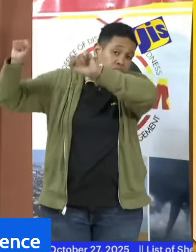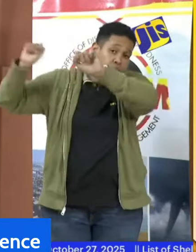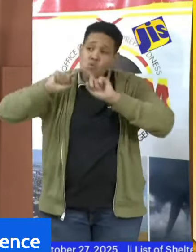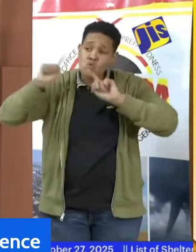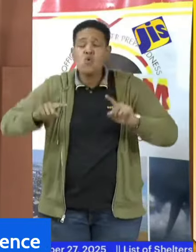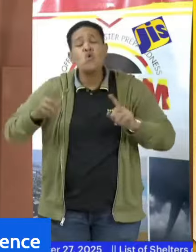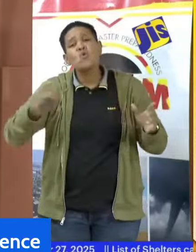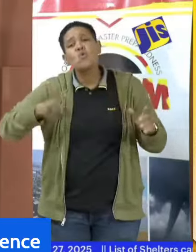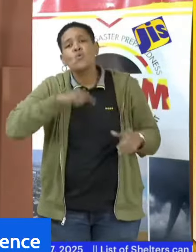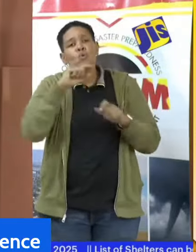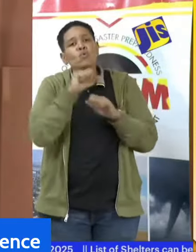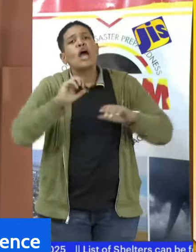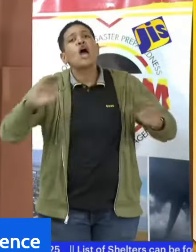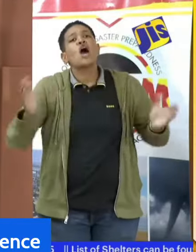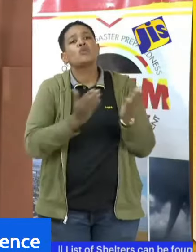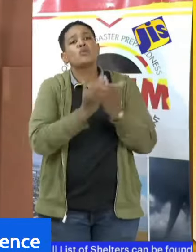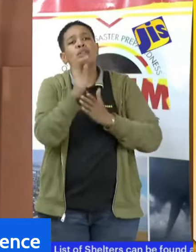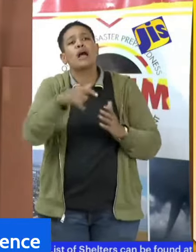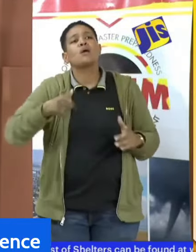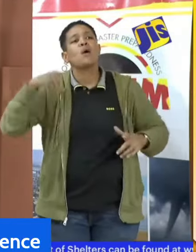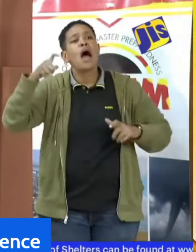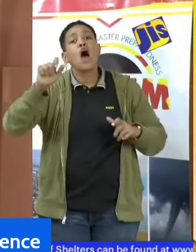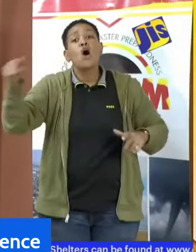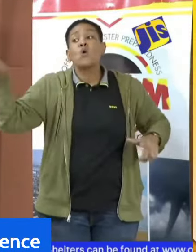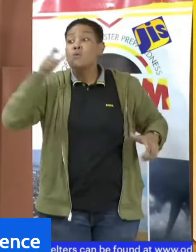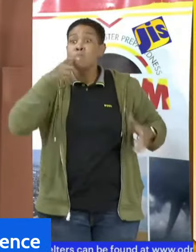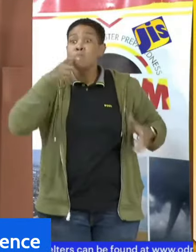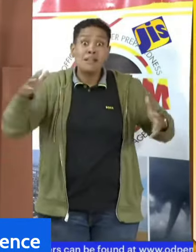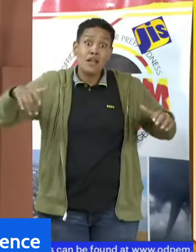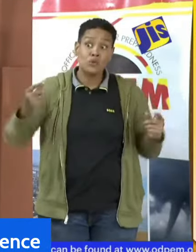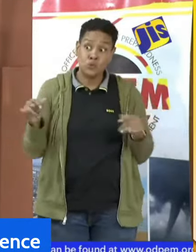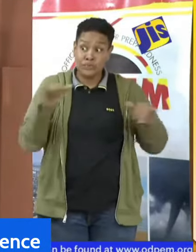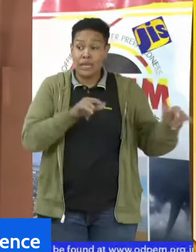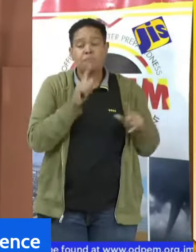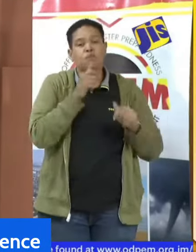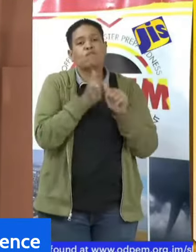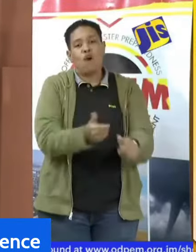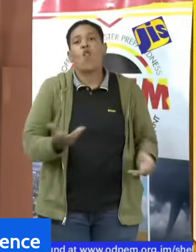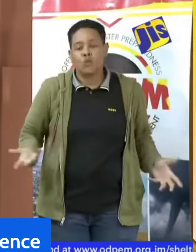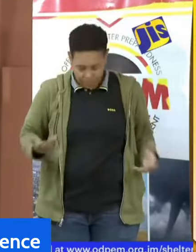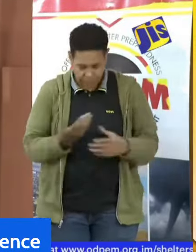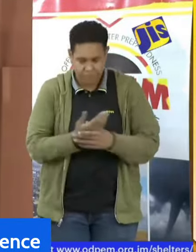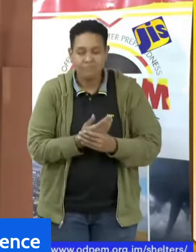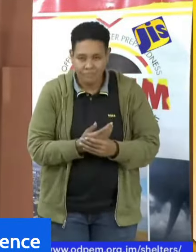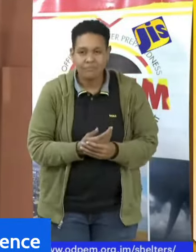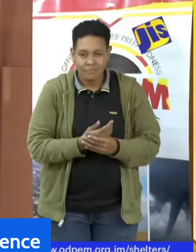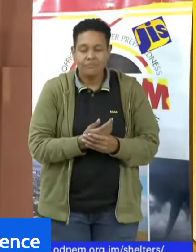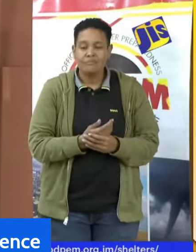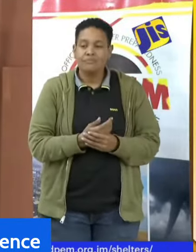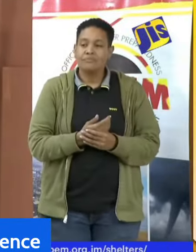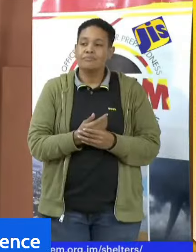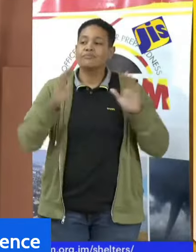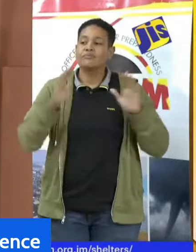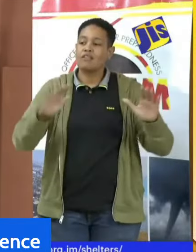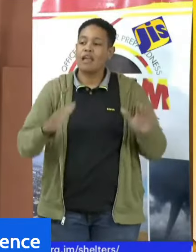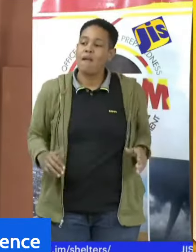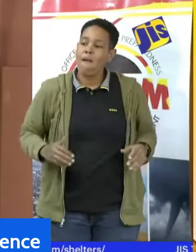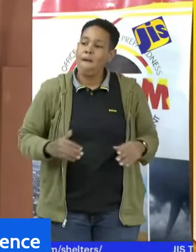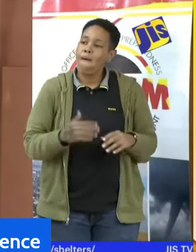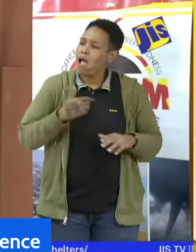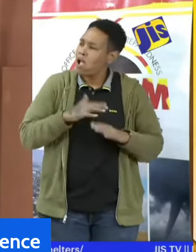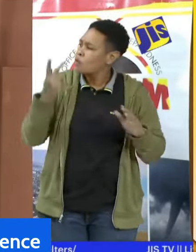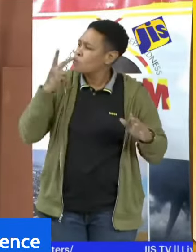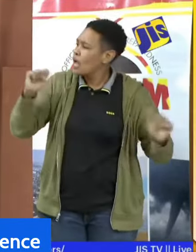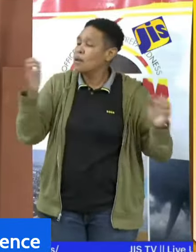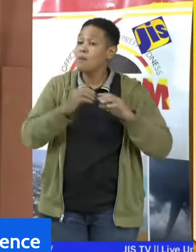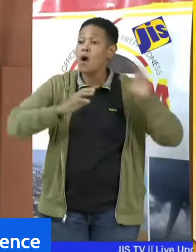so we are encouraged by that, and we ask others who may not be doing the same to follow suit also. All right, so I don't see